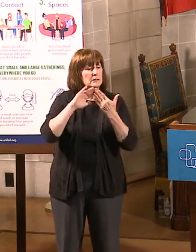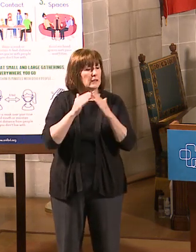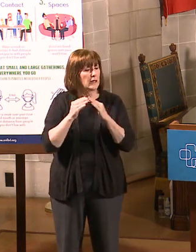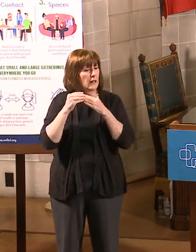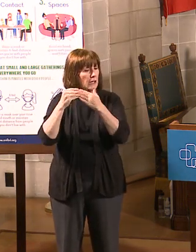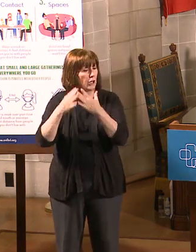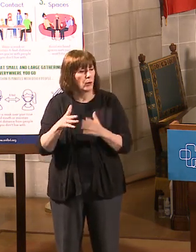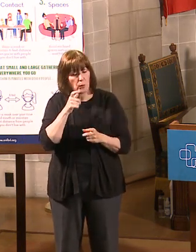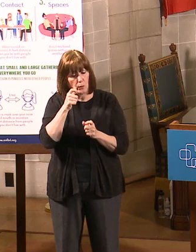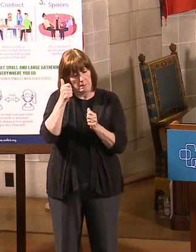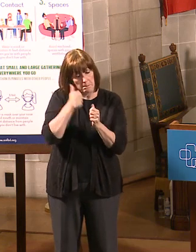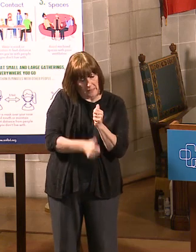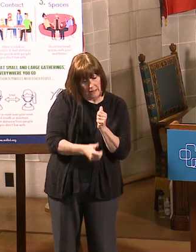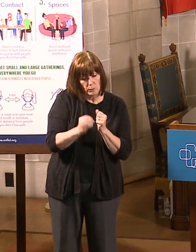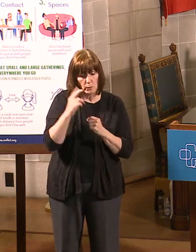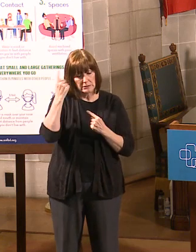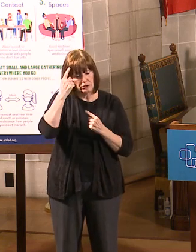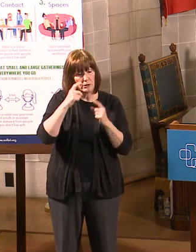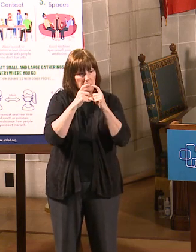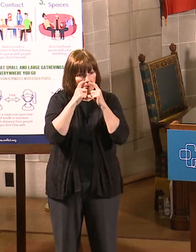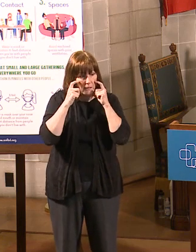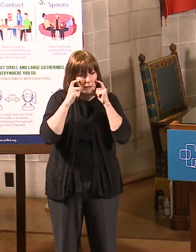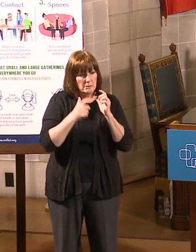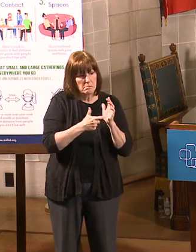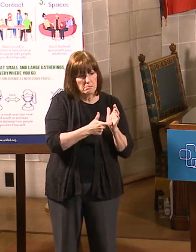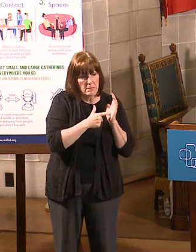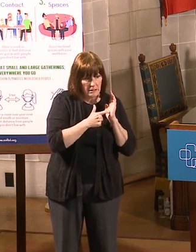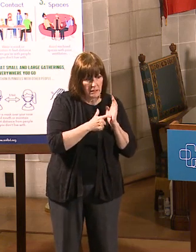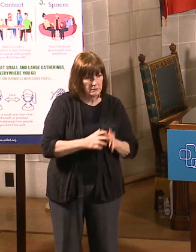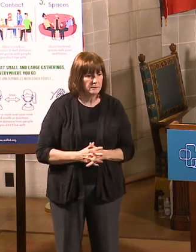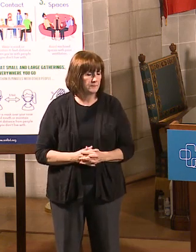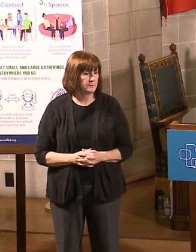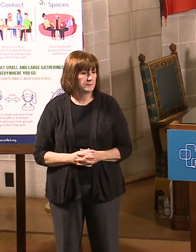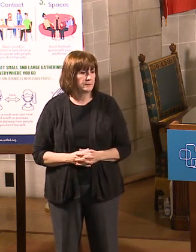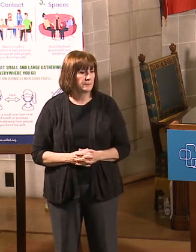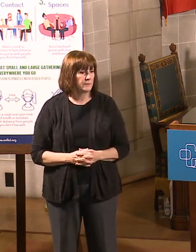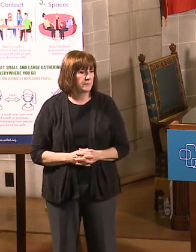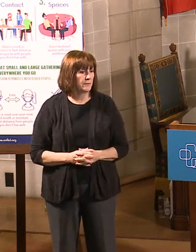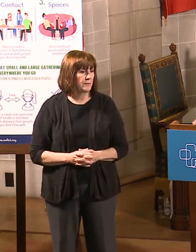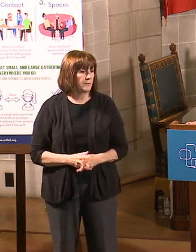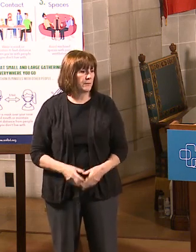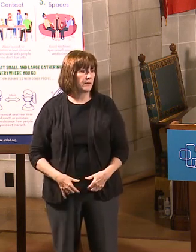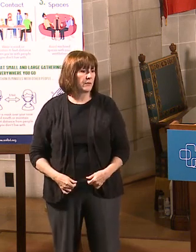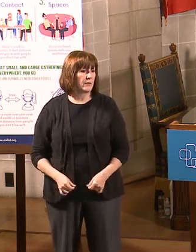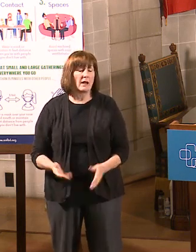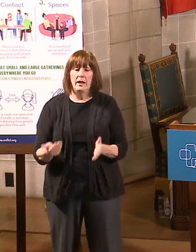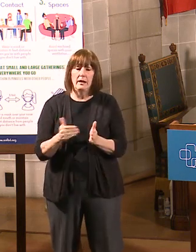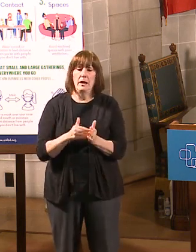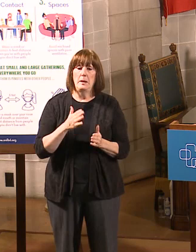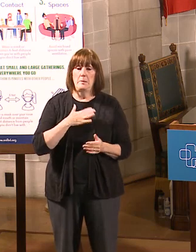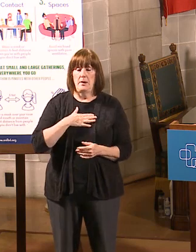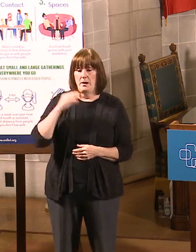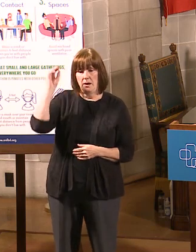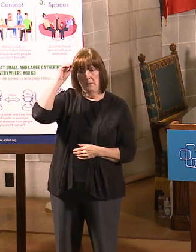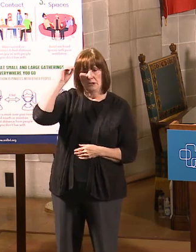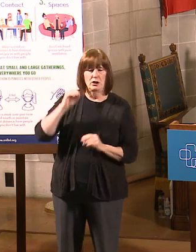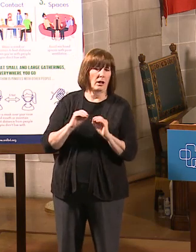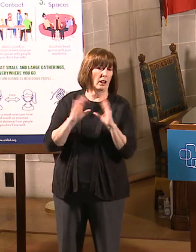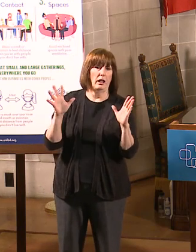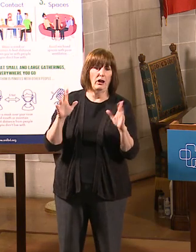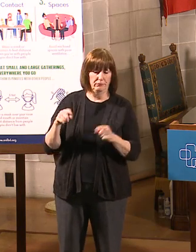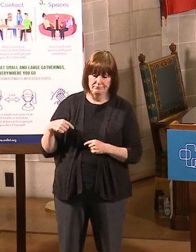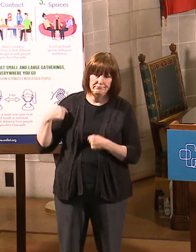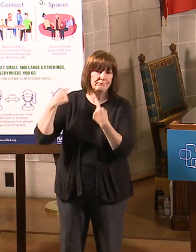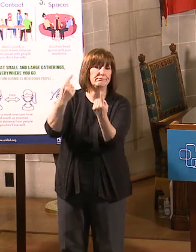passing or considering mask mandates? Well, again, my position is pretty clear on this. I've been pretty consistent throughout this